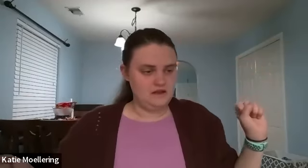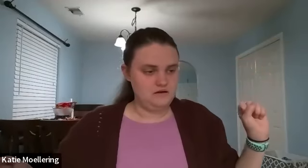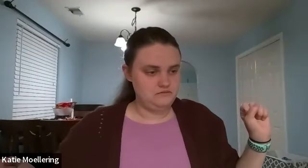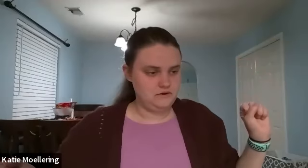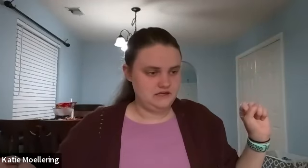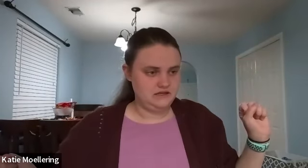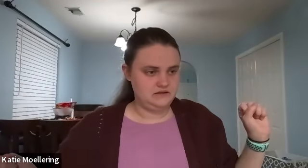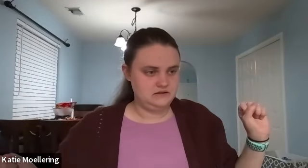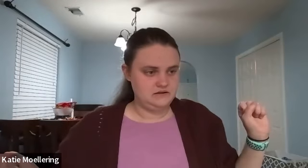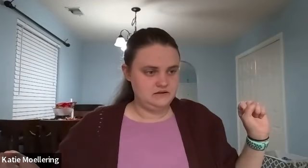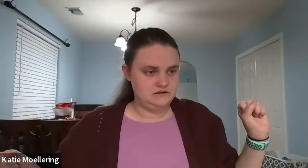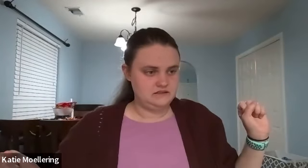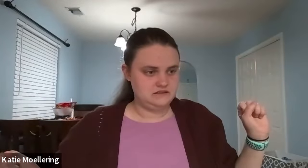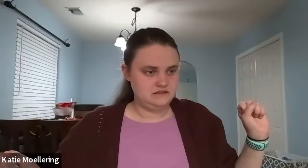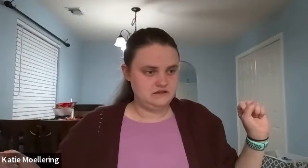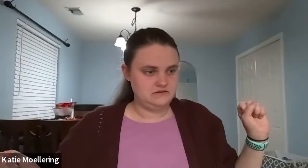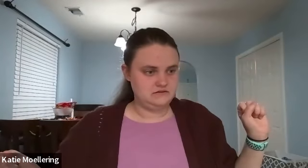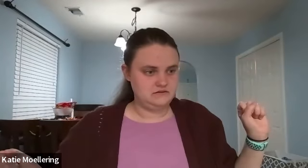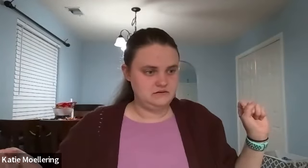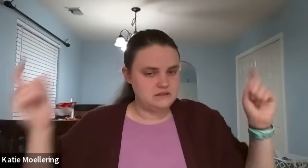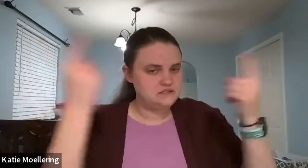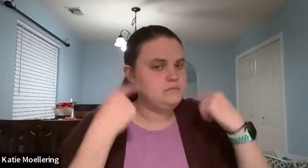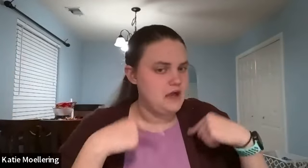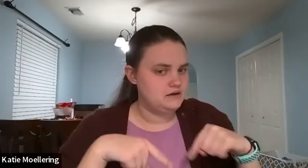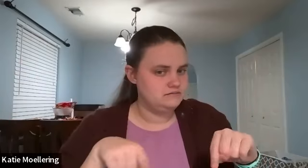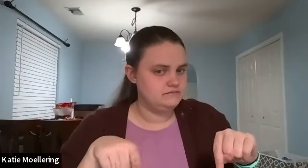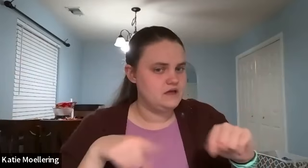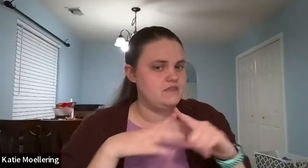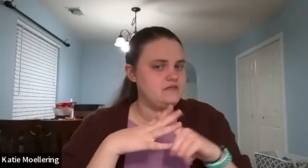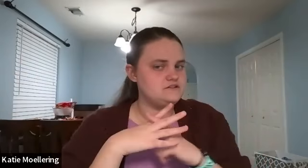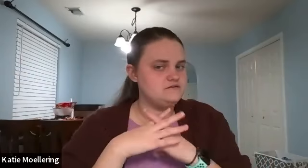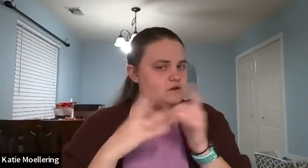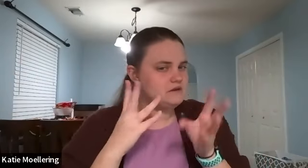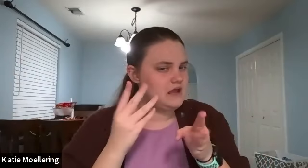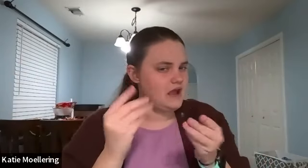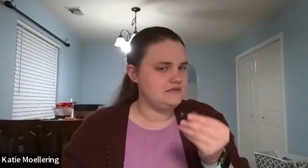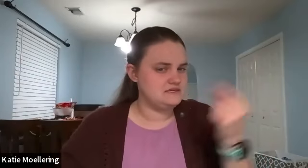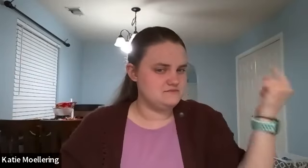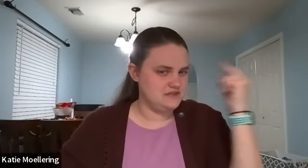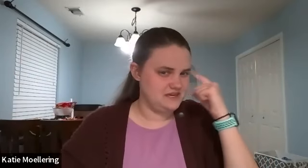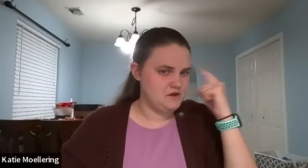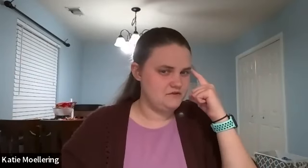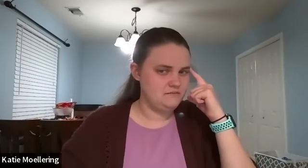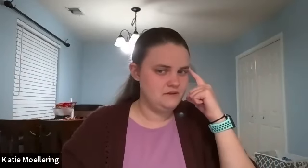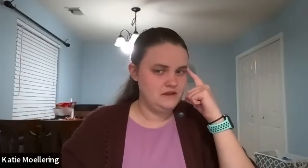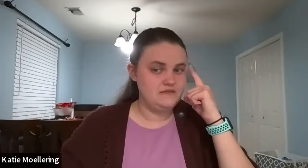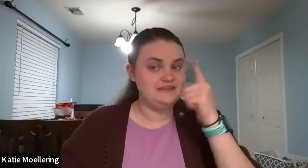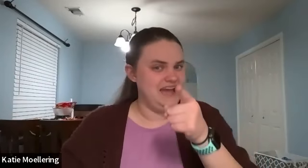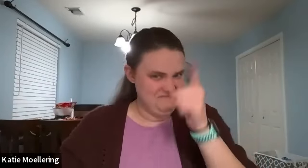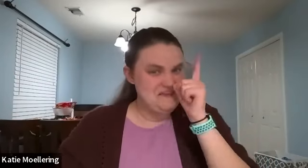All righty. Let's see. Let's go back. And then there's a few I'm going to add because I'm thinking about them. And then, yeah,